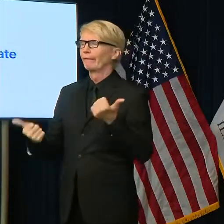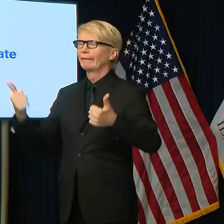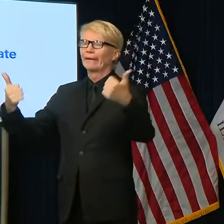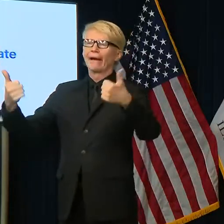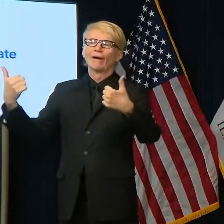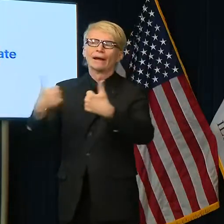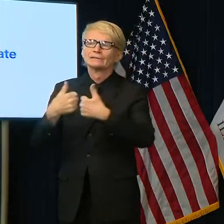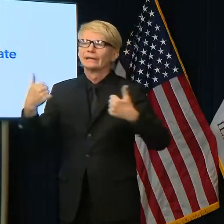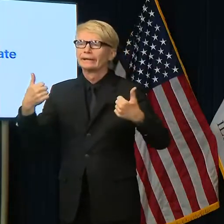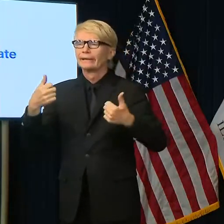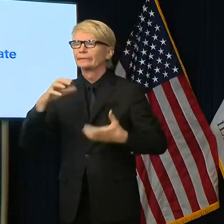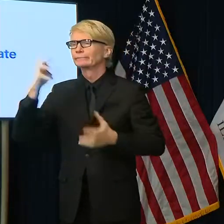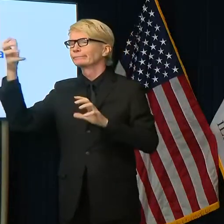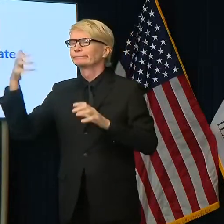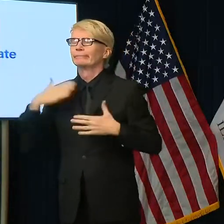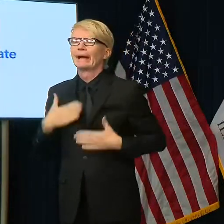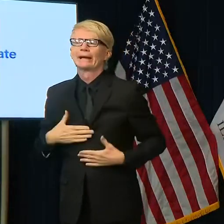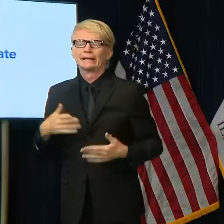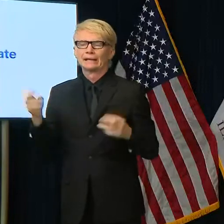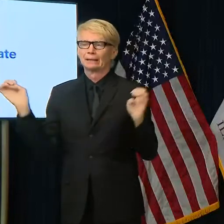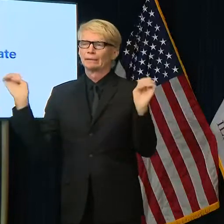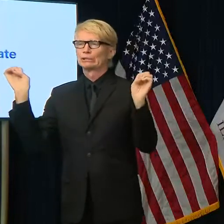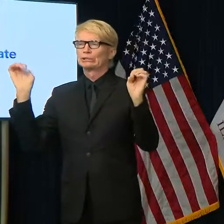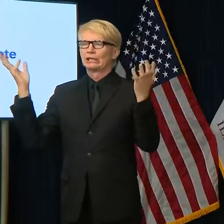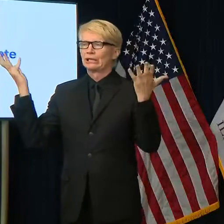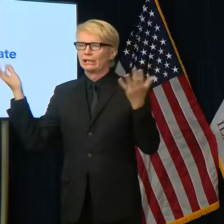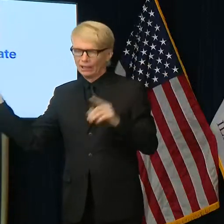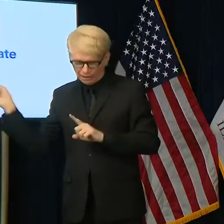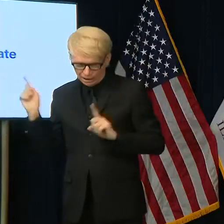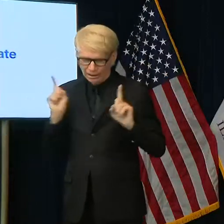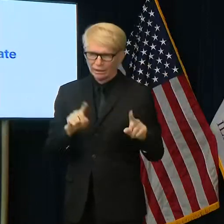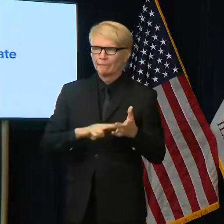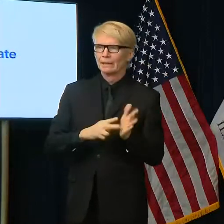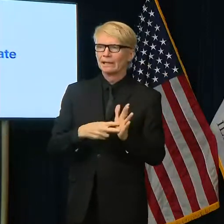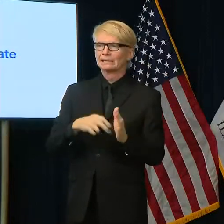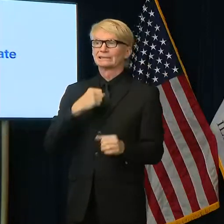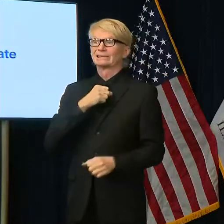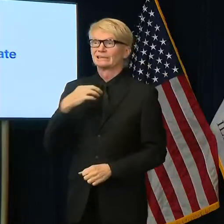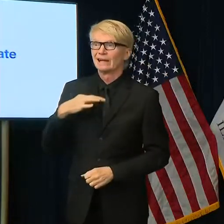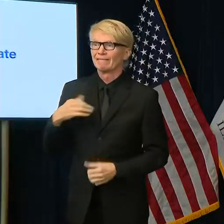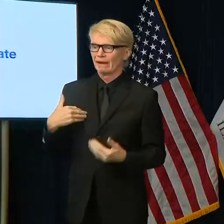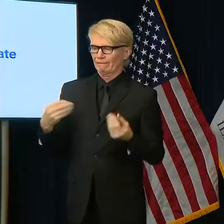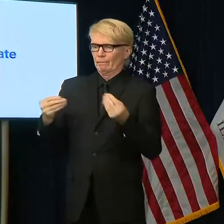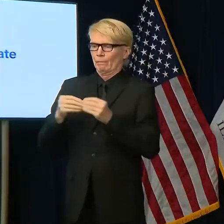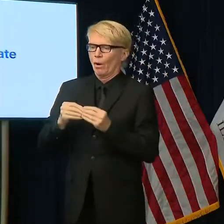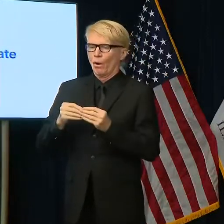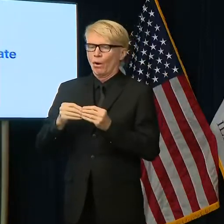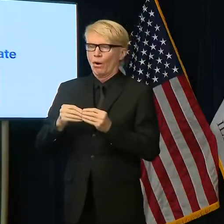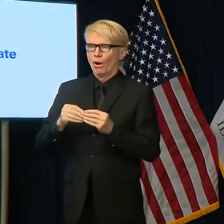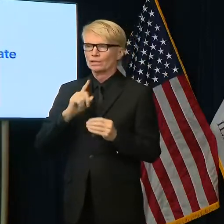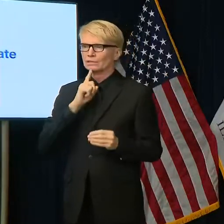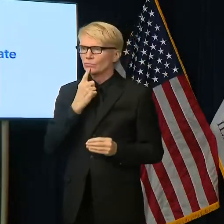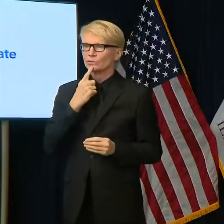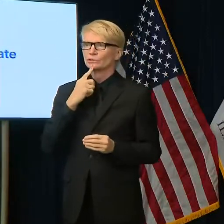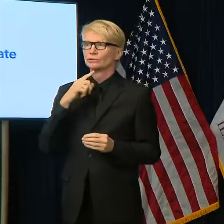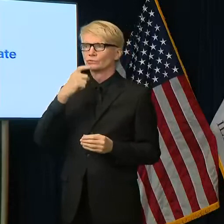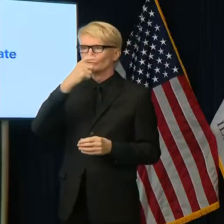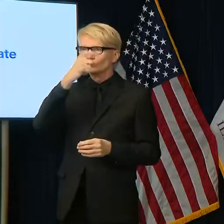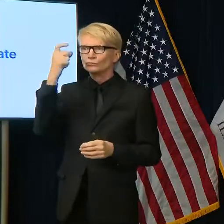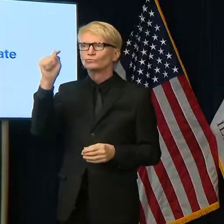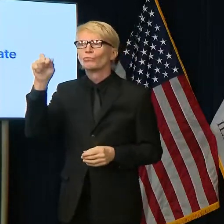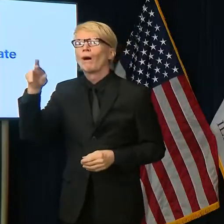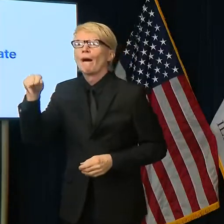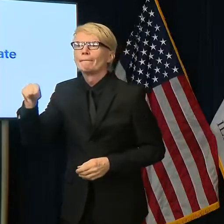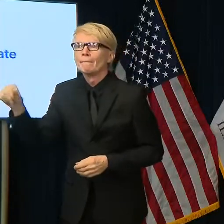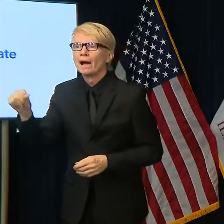accident, that the staff will have to take on more patients at a time, which means you will get care that's not